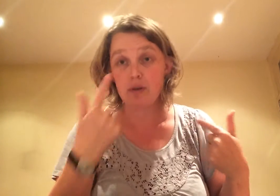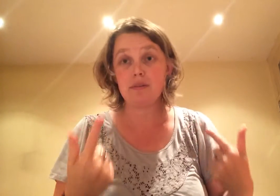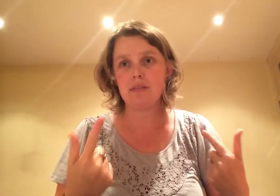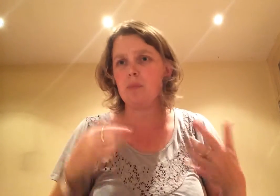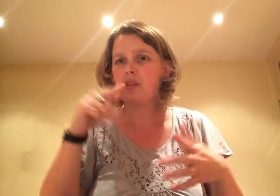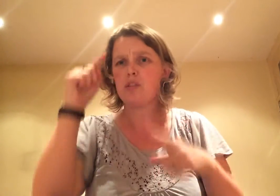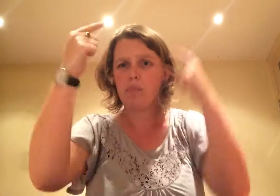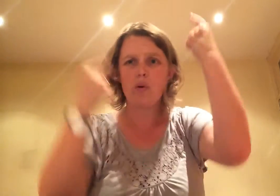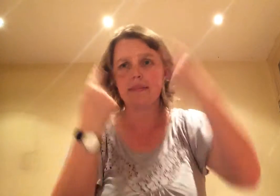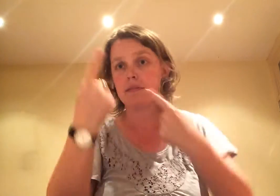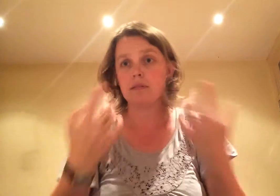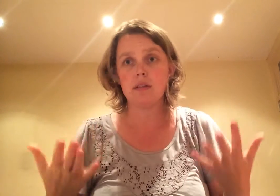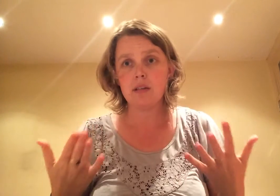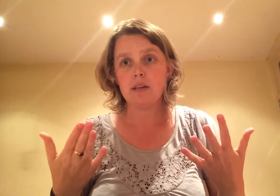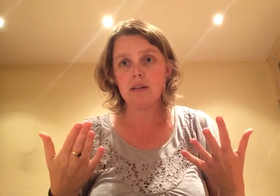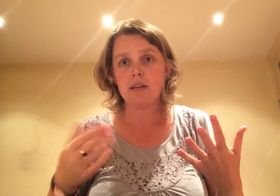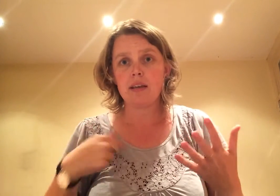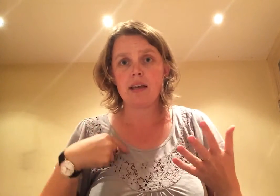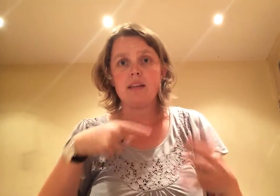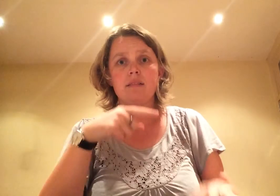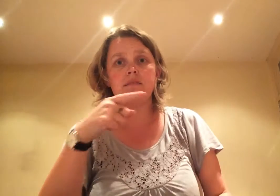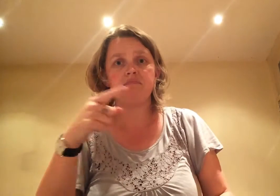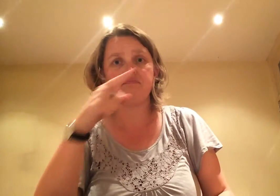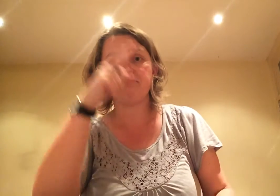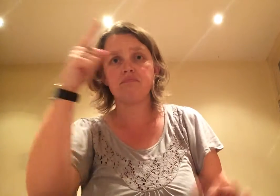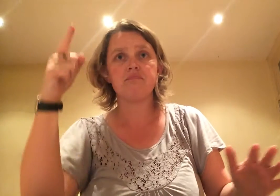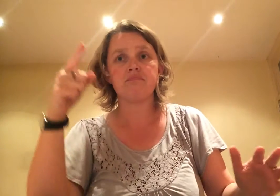nose. I mean, you just point. Okay.